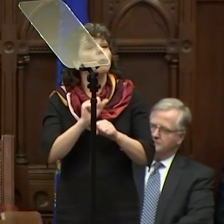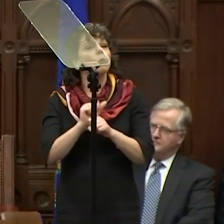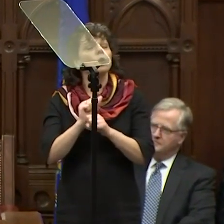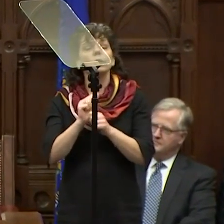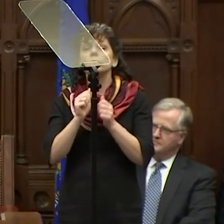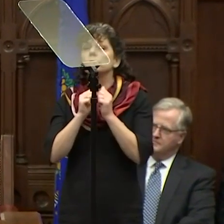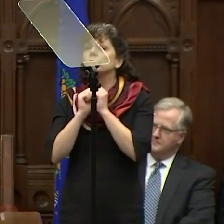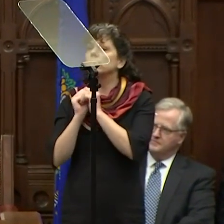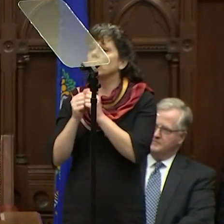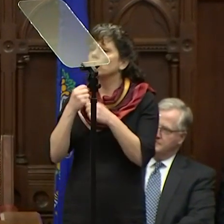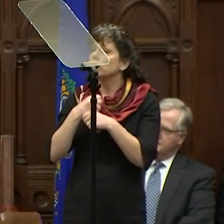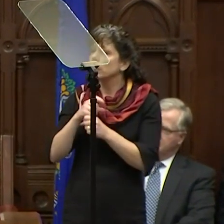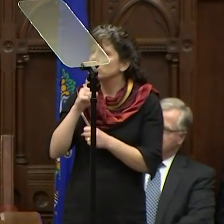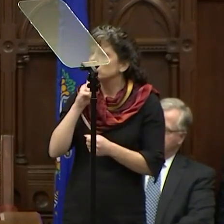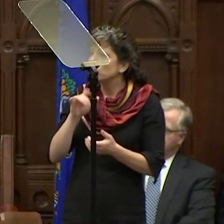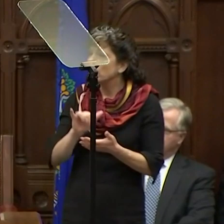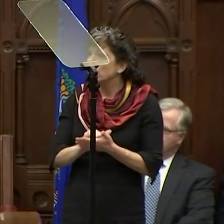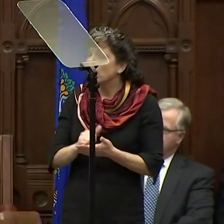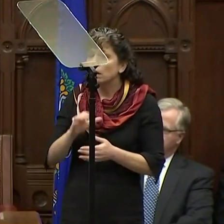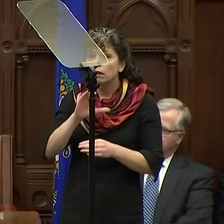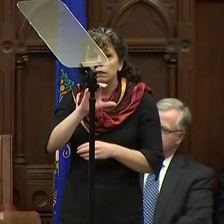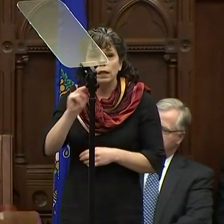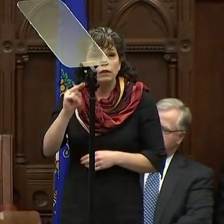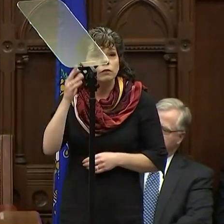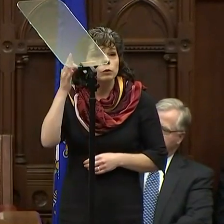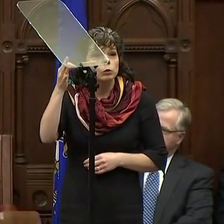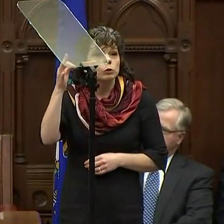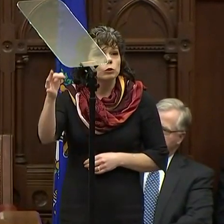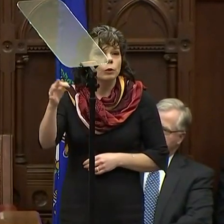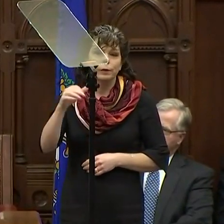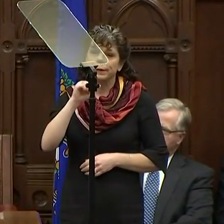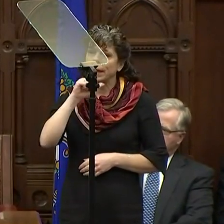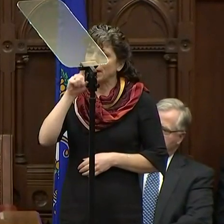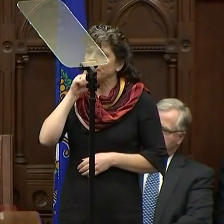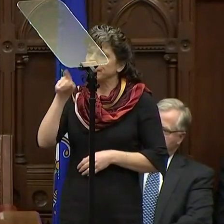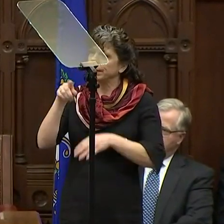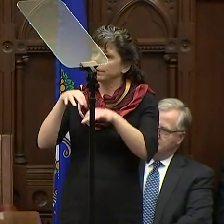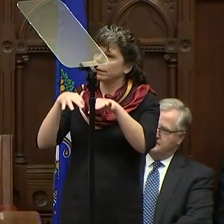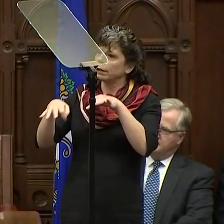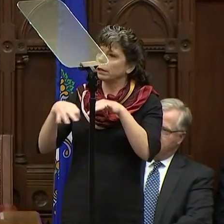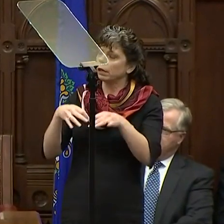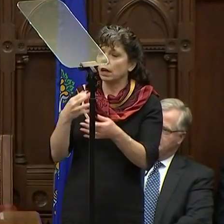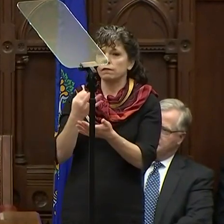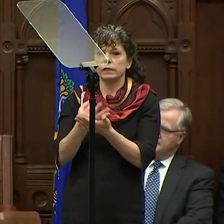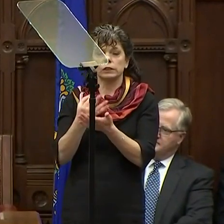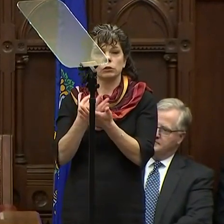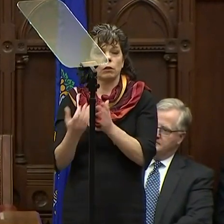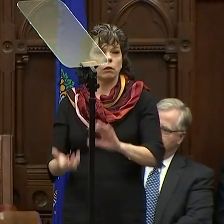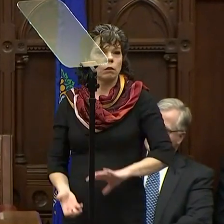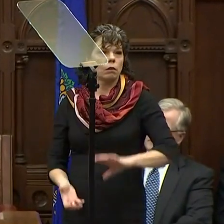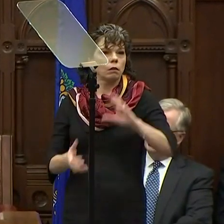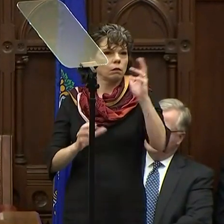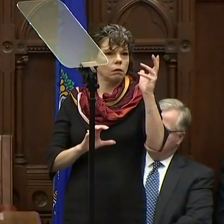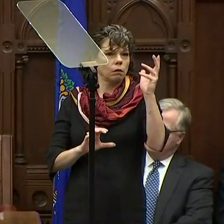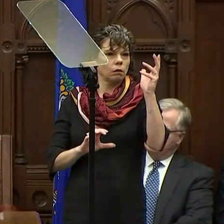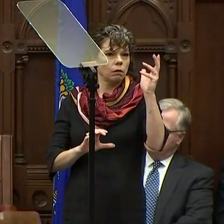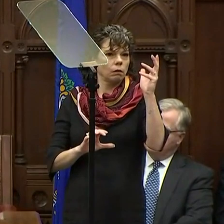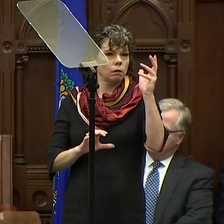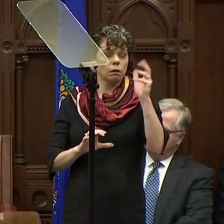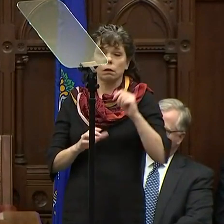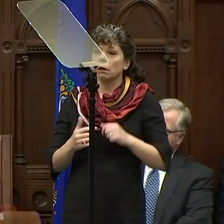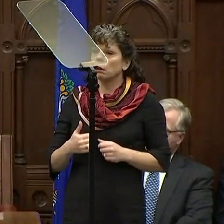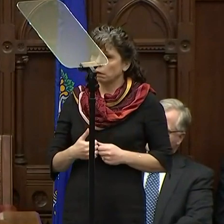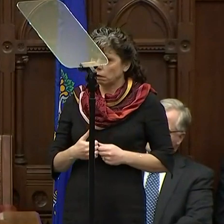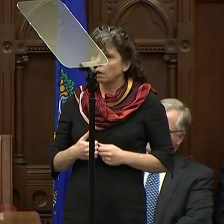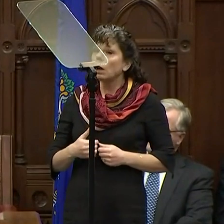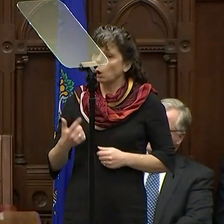that Connecticut's future would no longer be defined by a fiscal crisis. We made a down